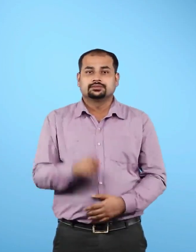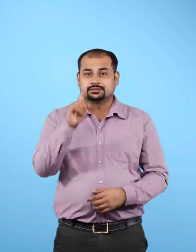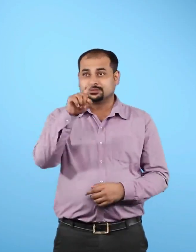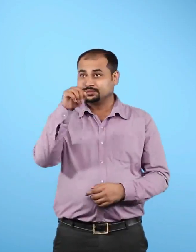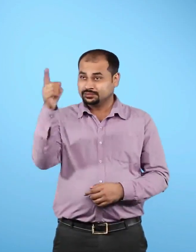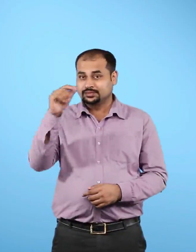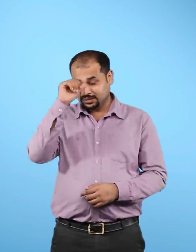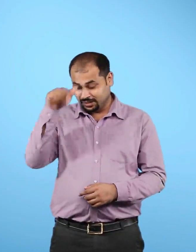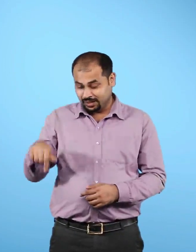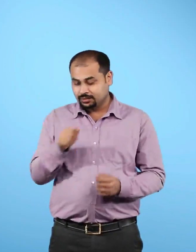Sri Lankan rupee,